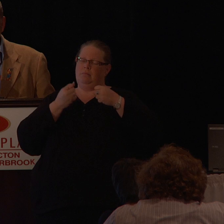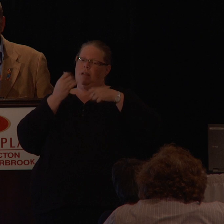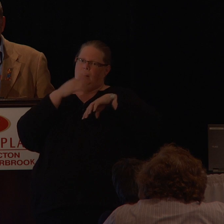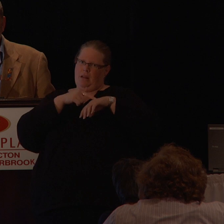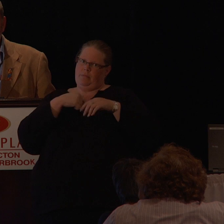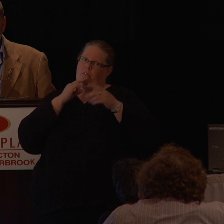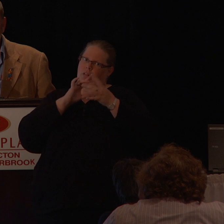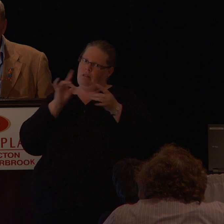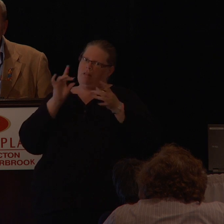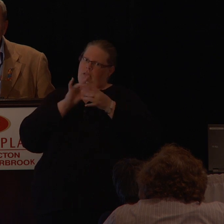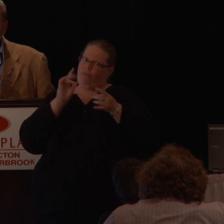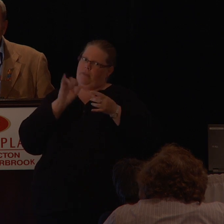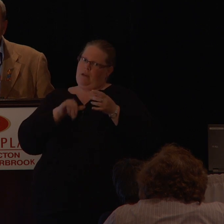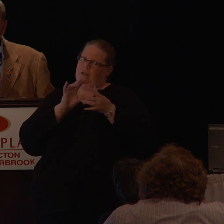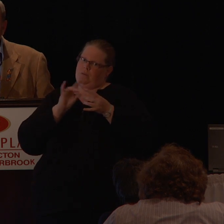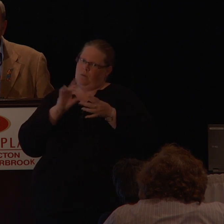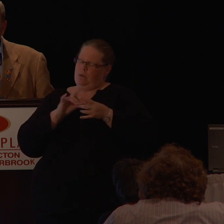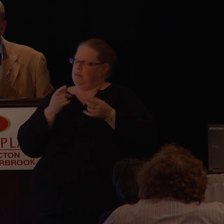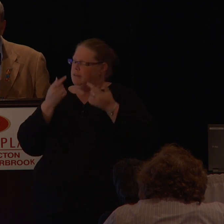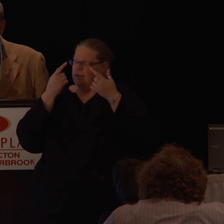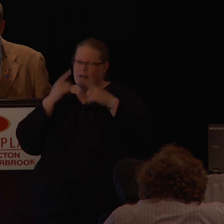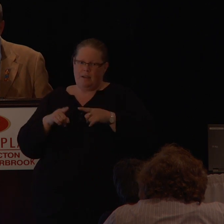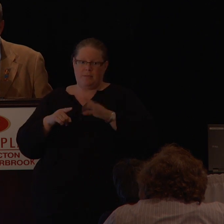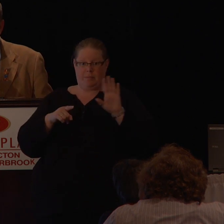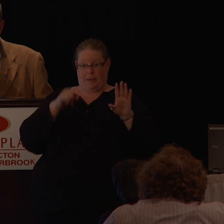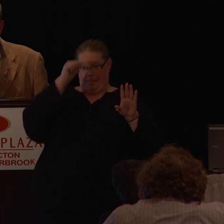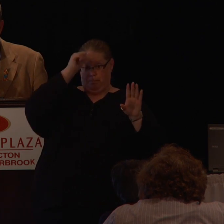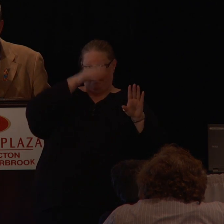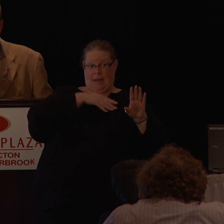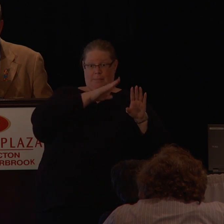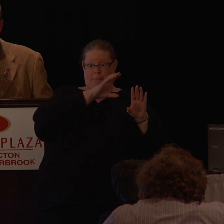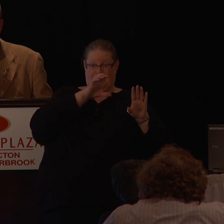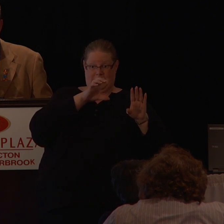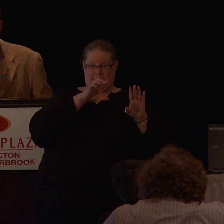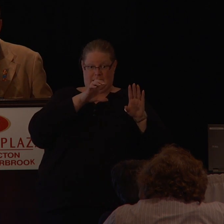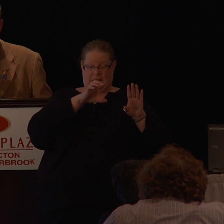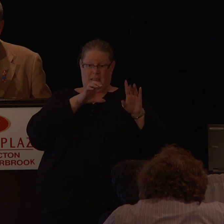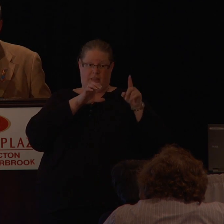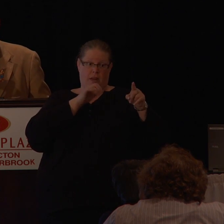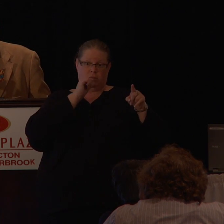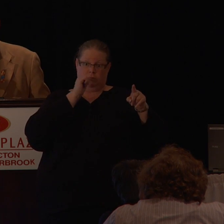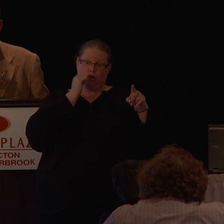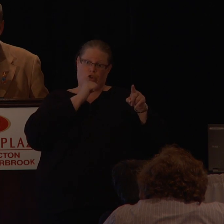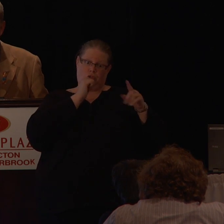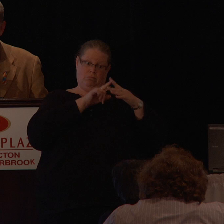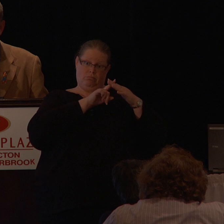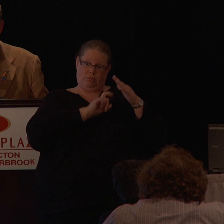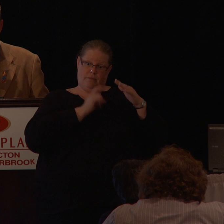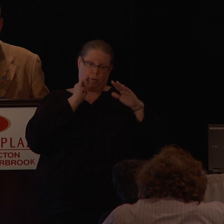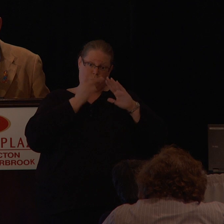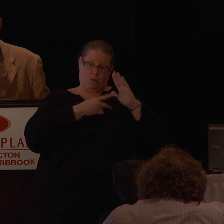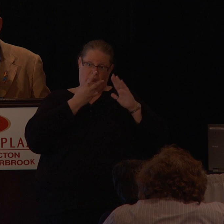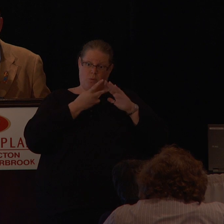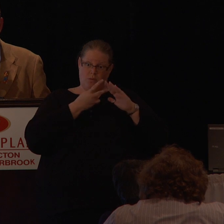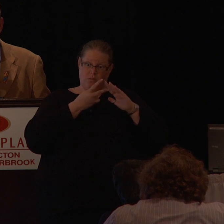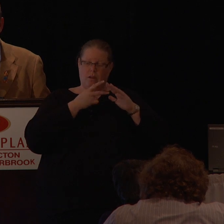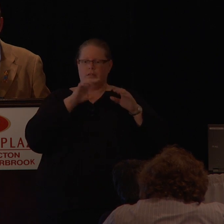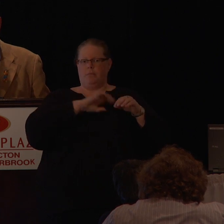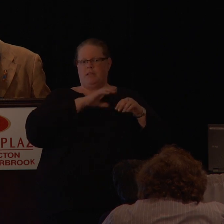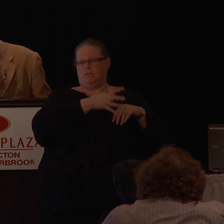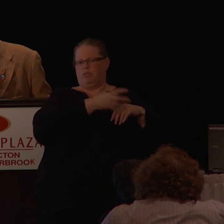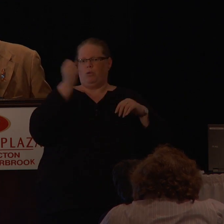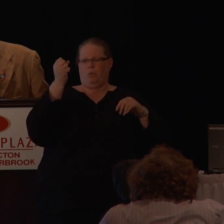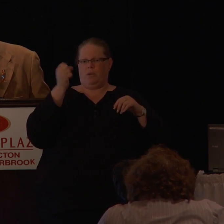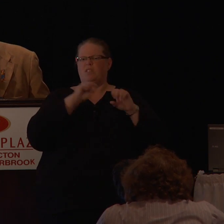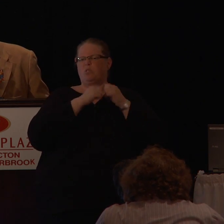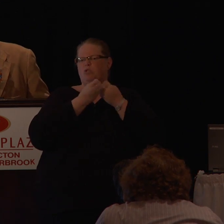BC who's lost his custody of his daughter for the past year because of that.